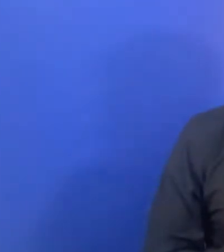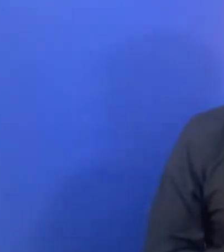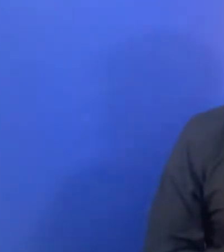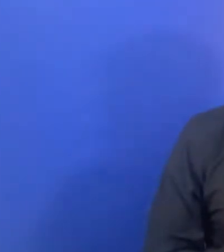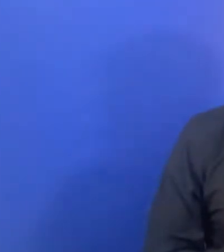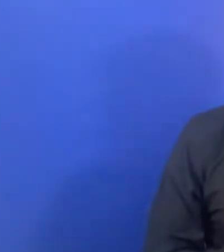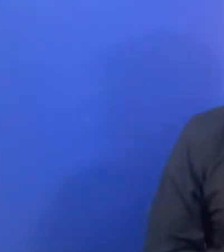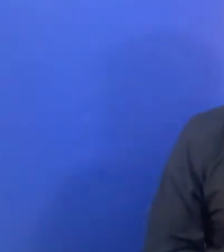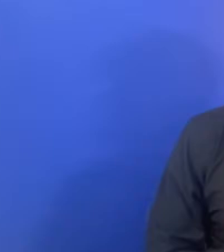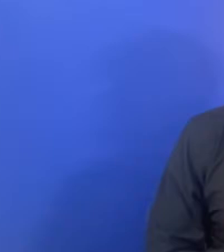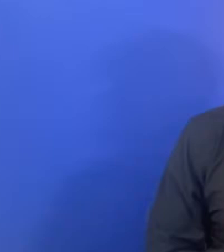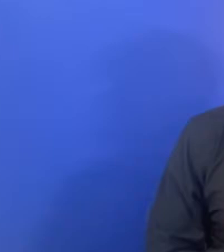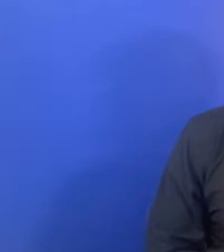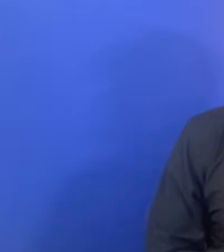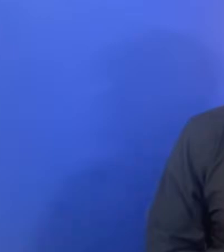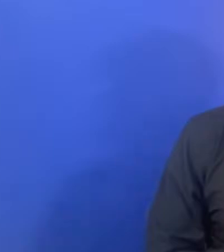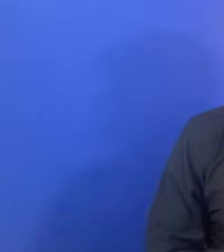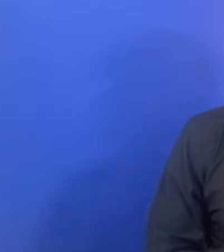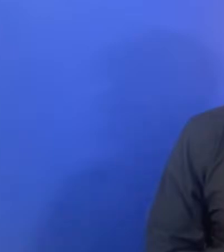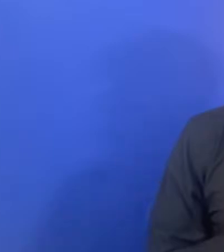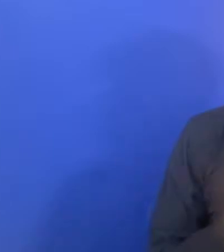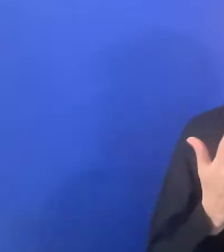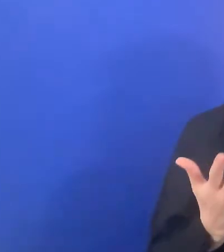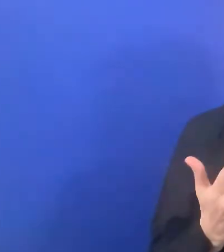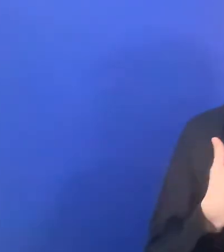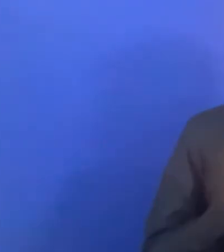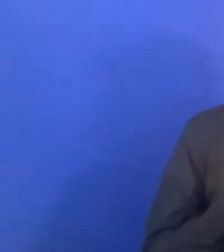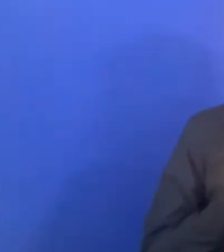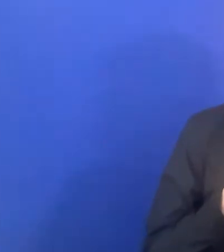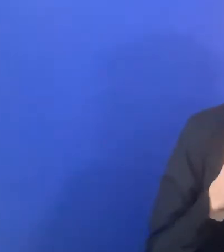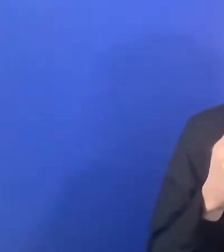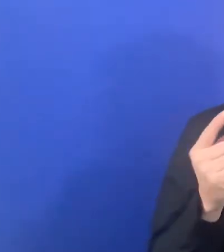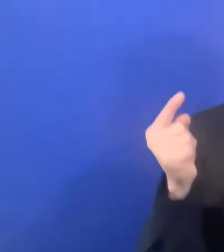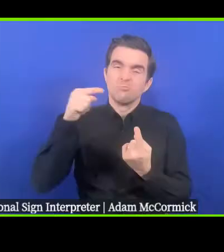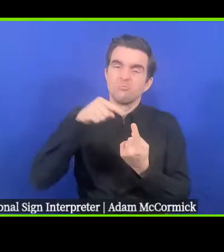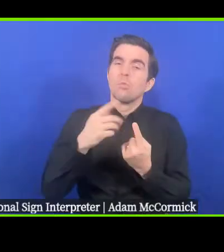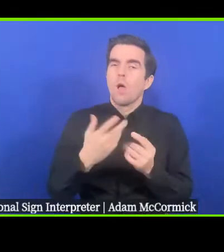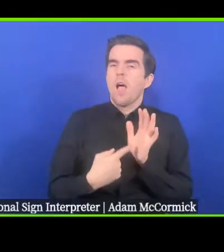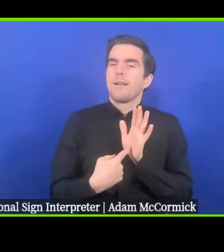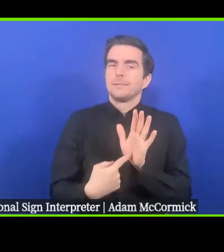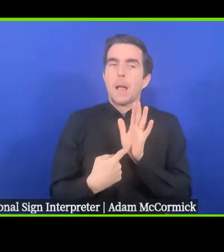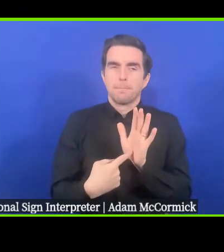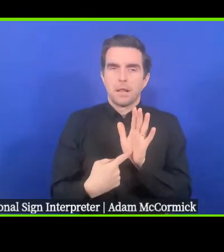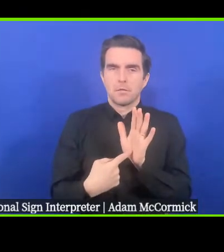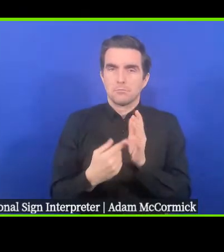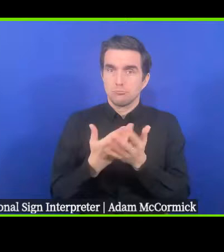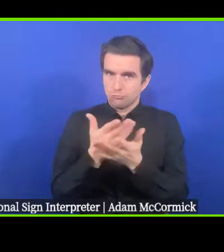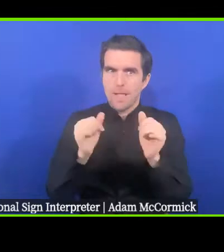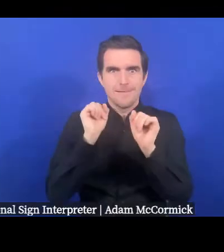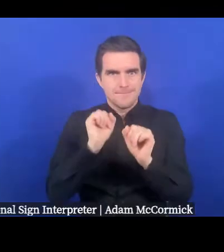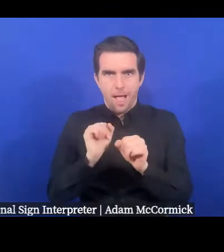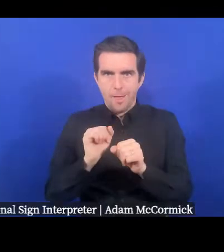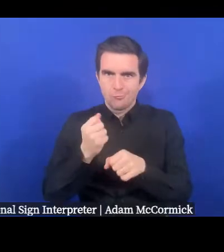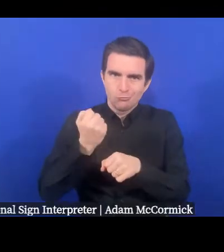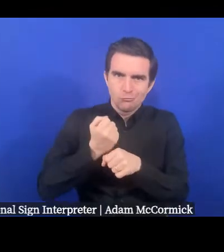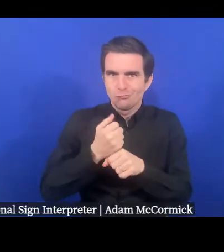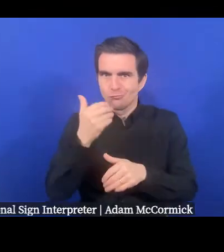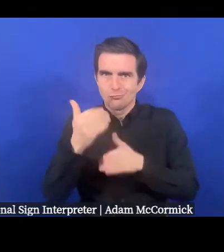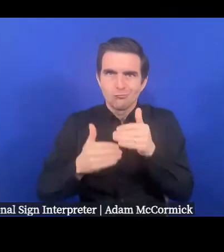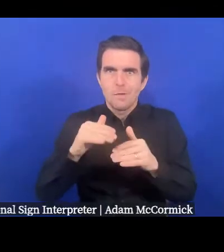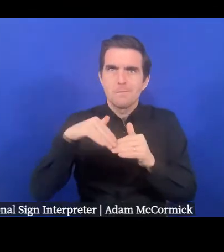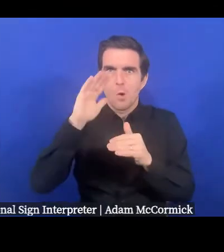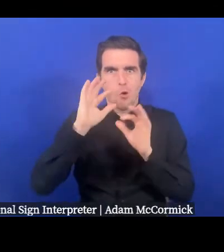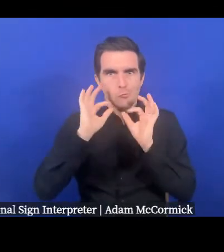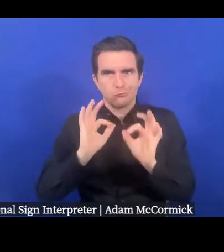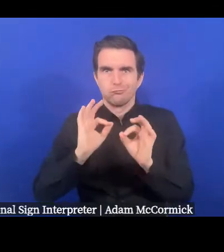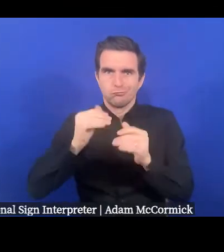way. So I'm just interested whether we have any questions, please, from participants. Please